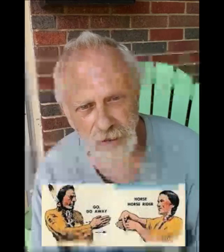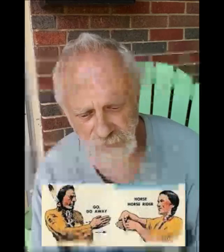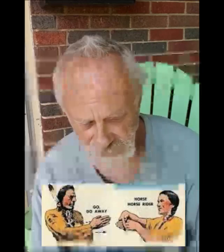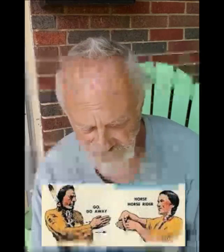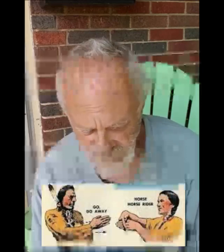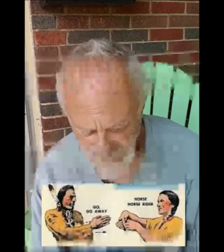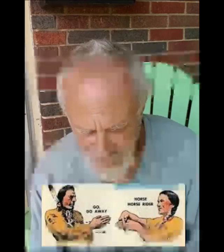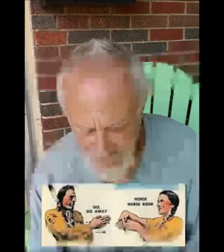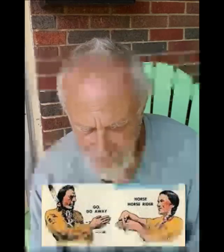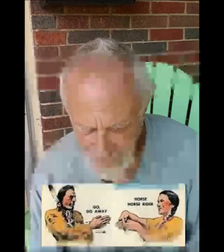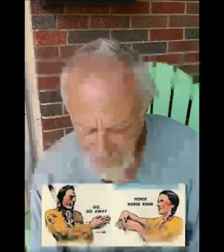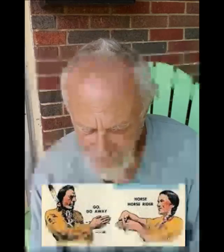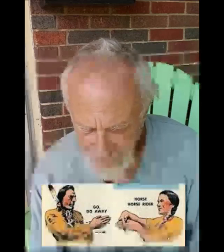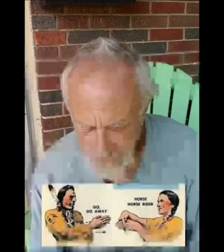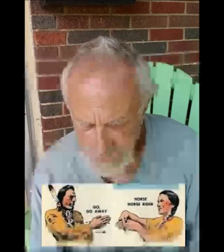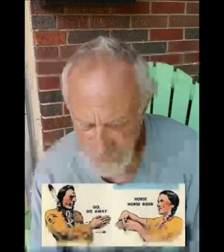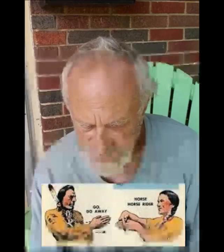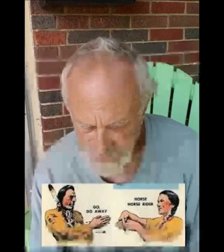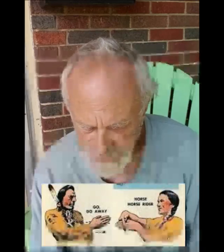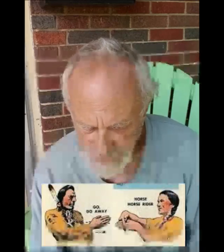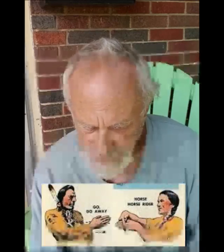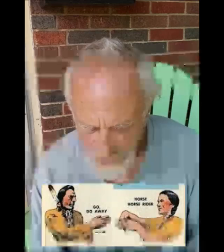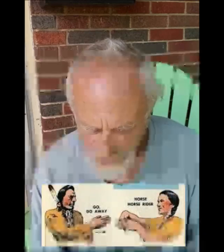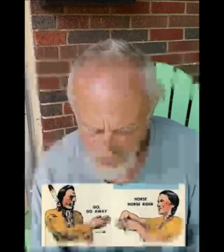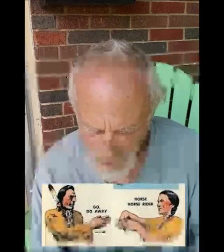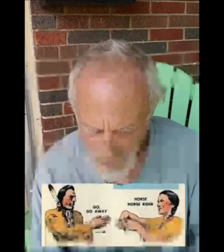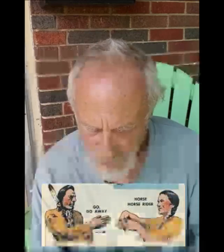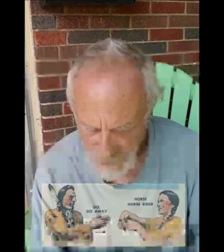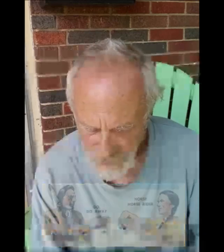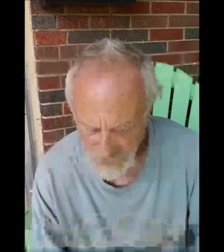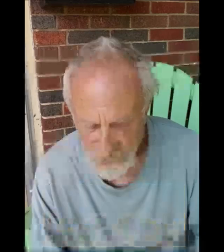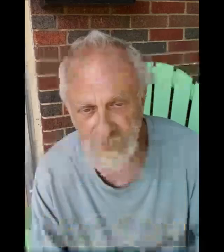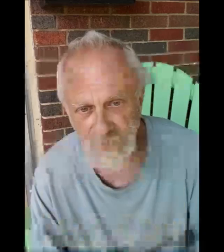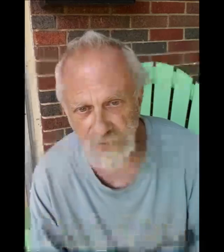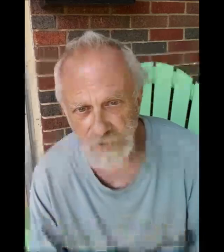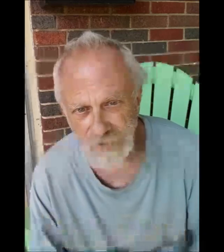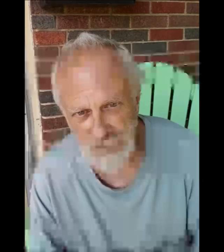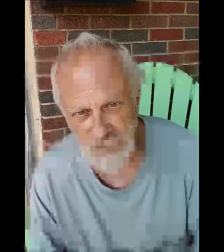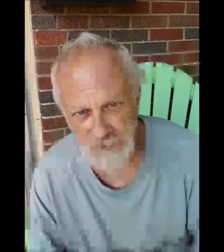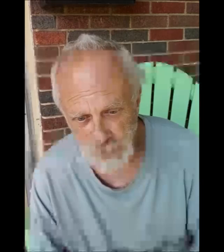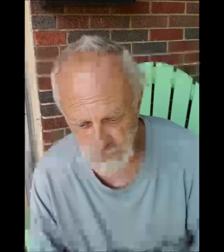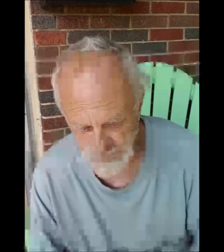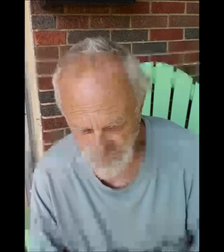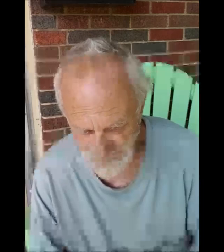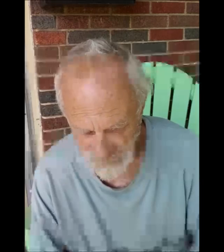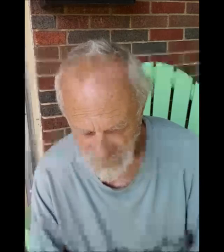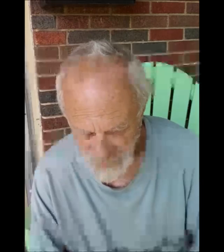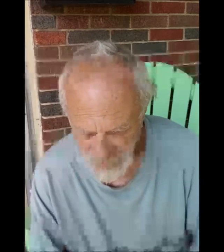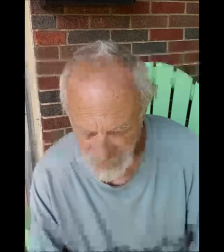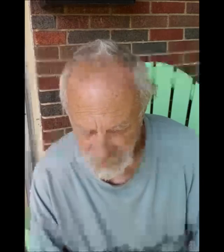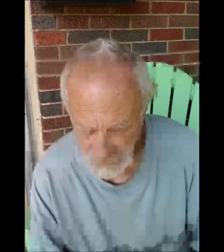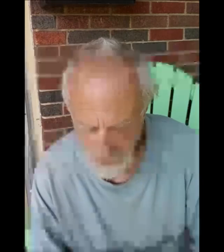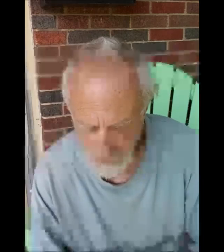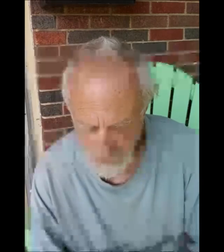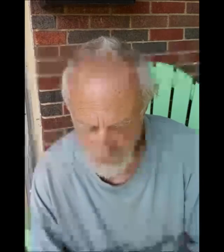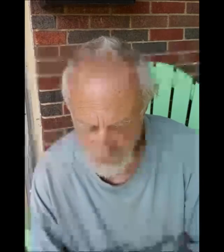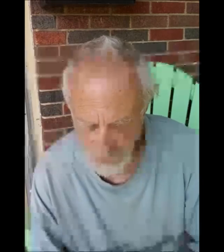tribes. They all understood the sign language and could talk with each other simply by making motions. To talk to each other in